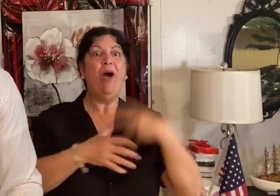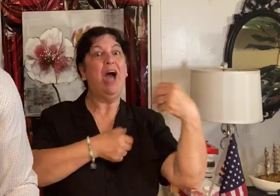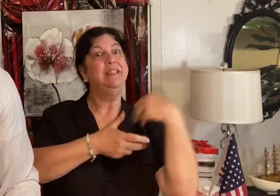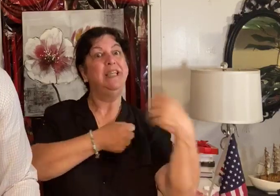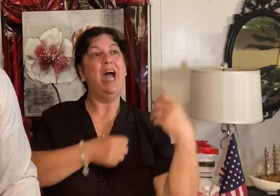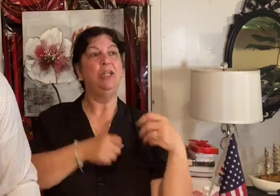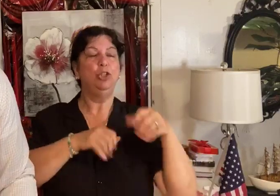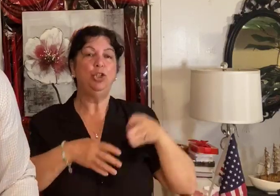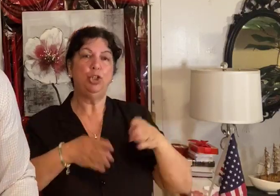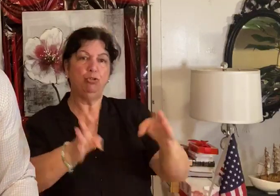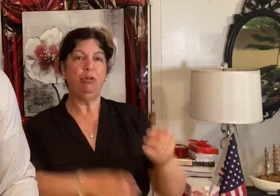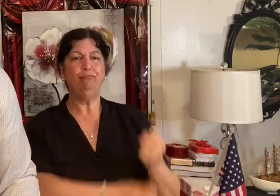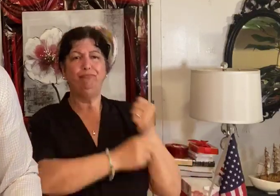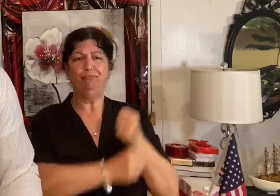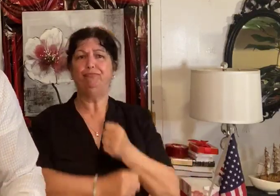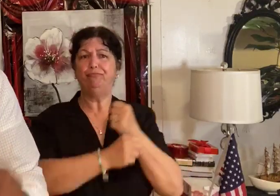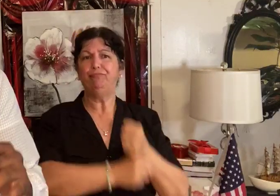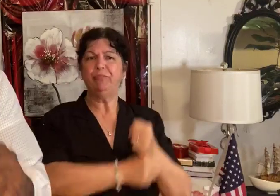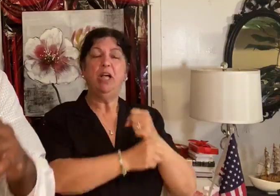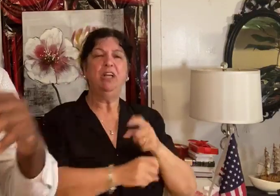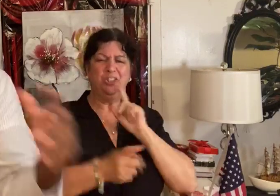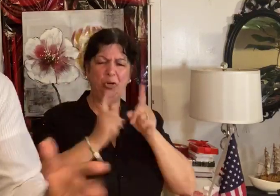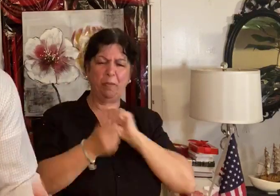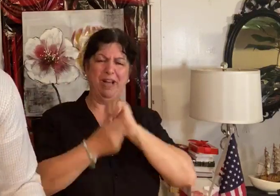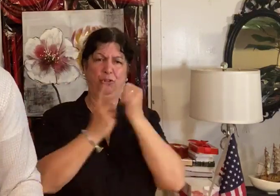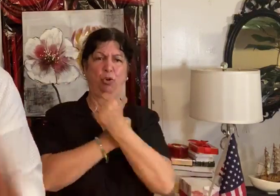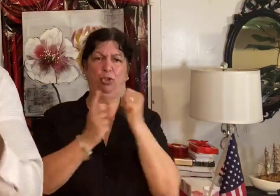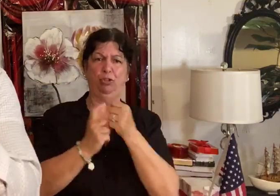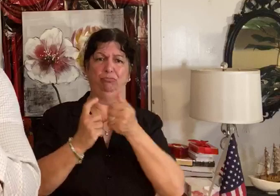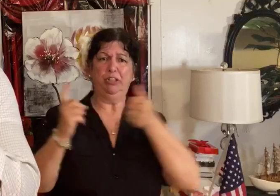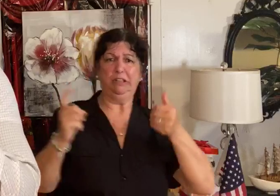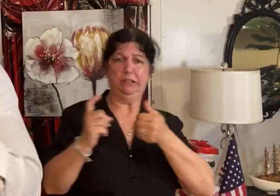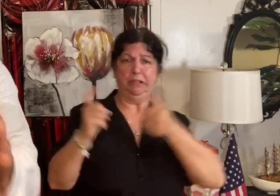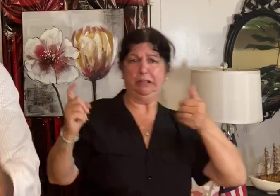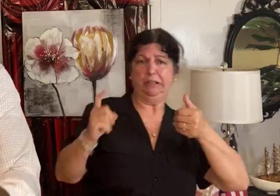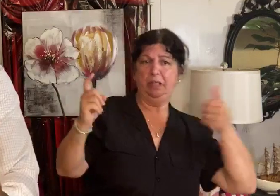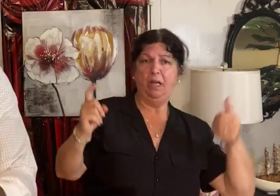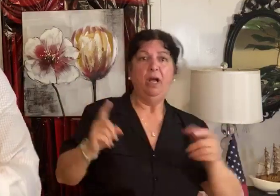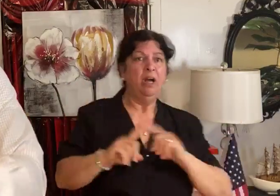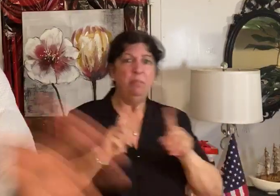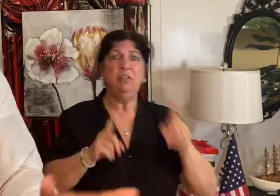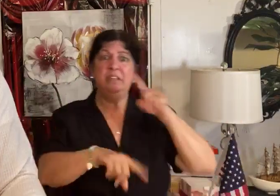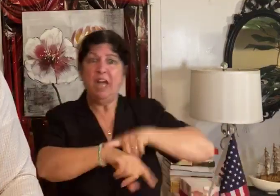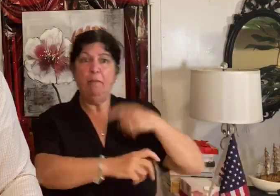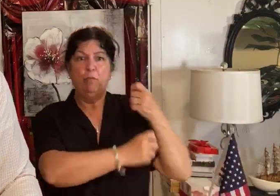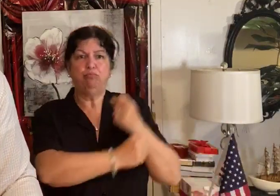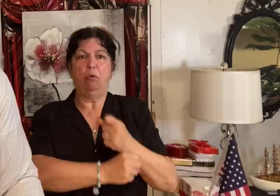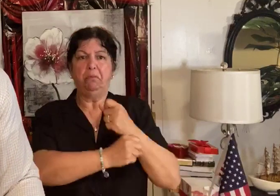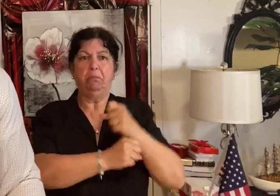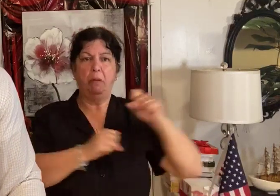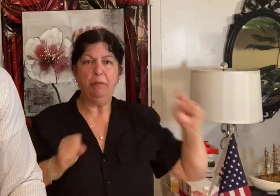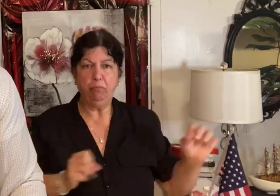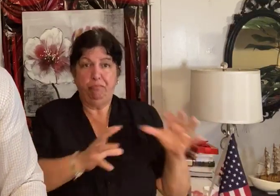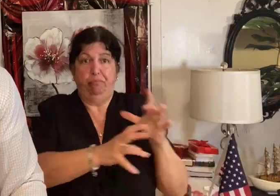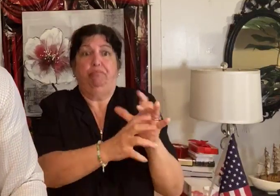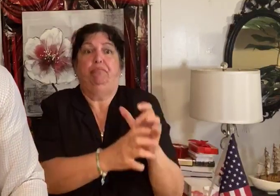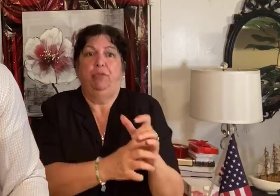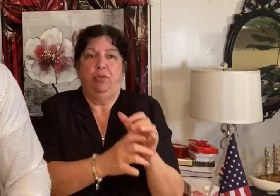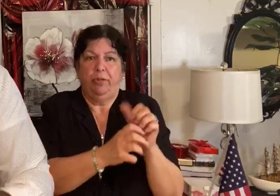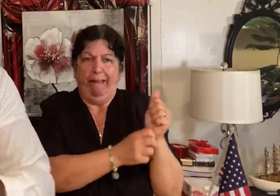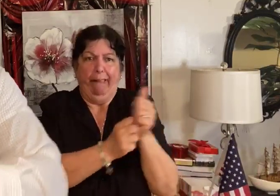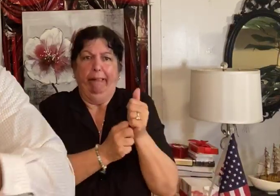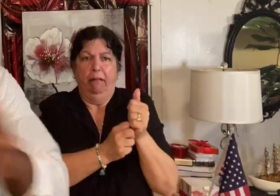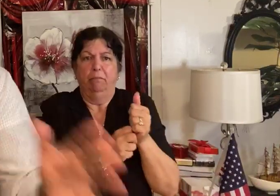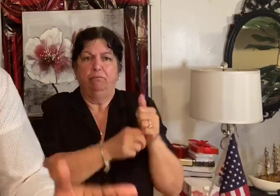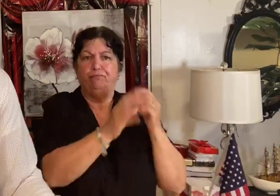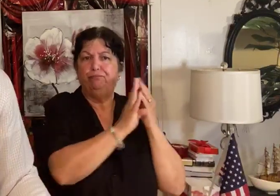talk about social distancing. They talk about wearing the mask. But when it's time to protest, no one's social distancing.